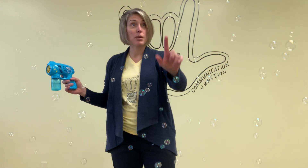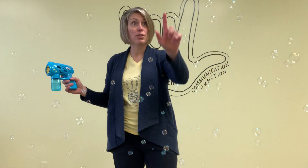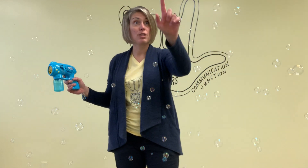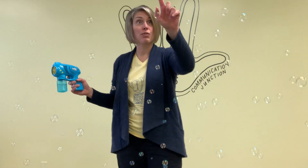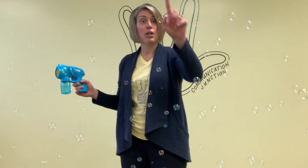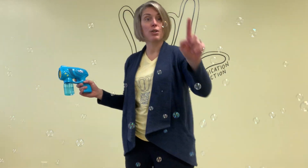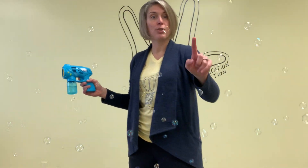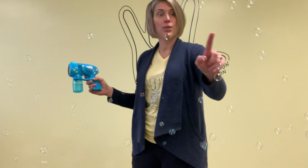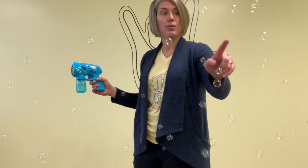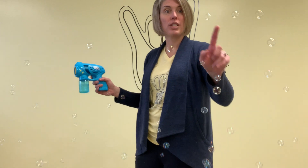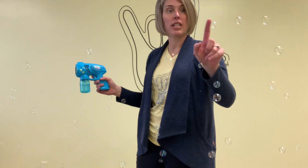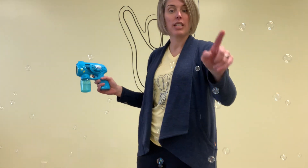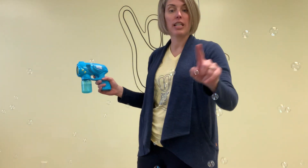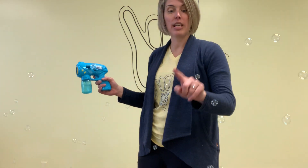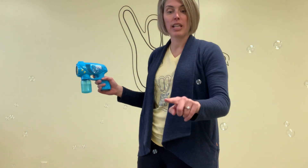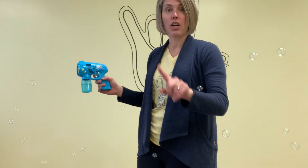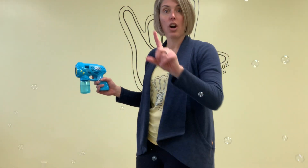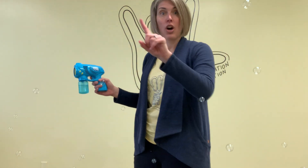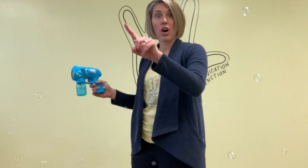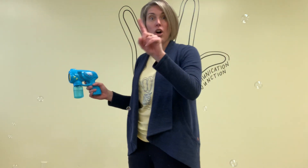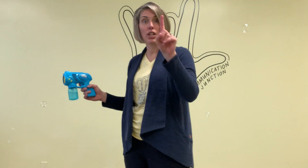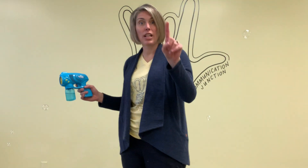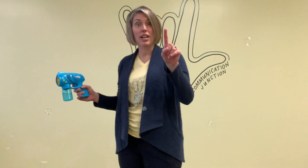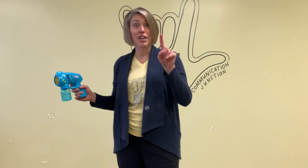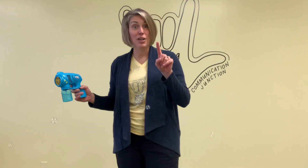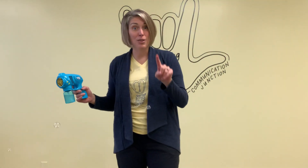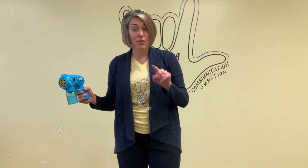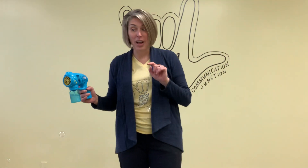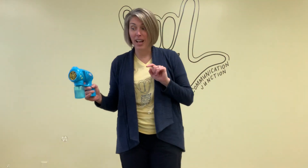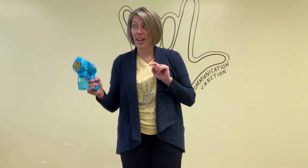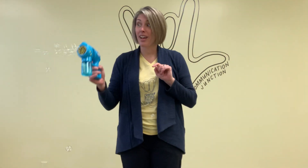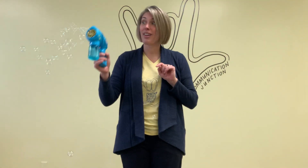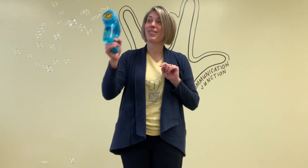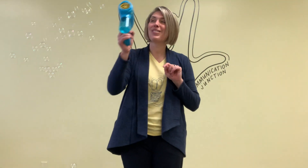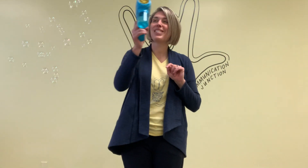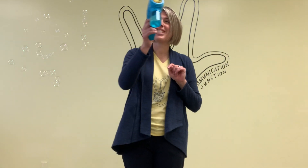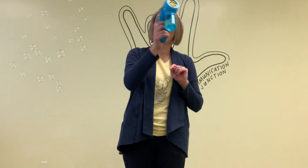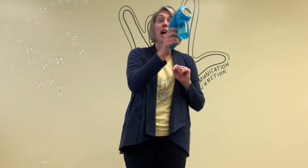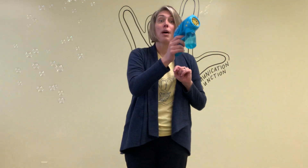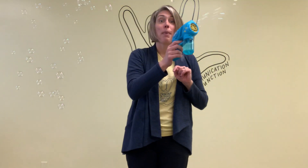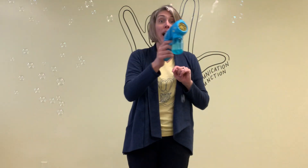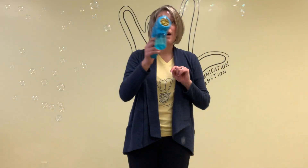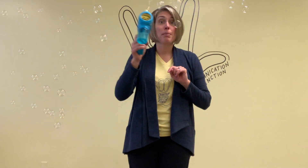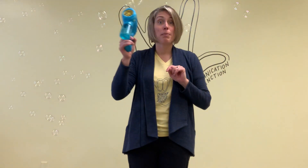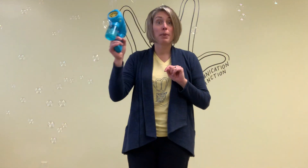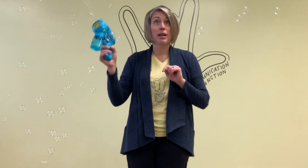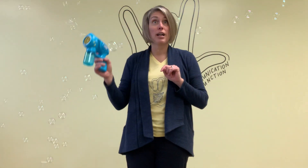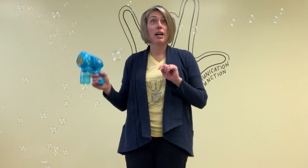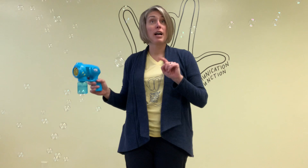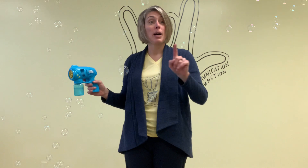Bubbles floating all around. Pop,